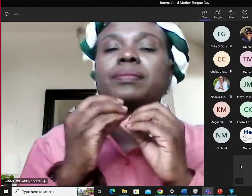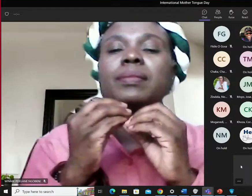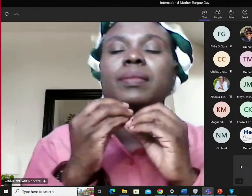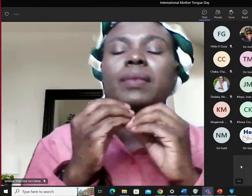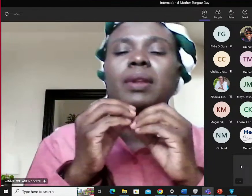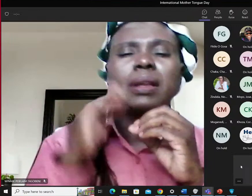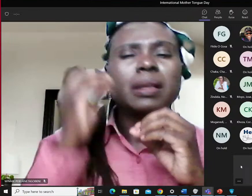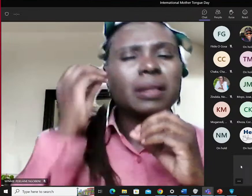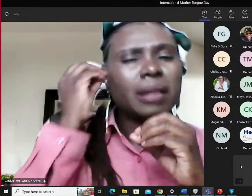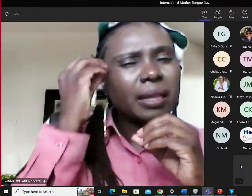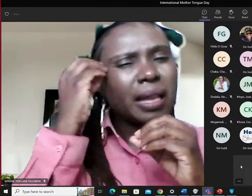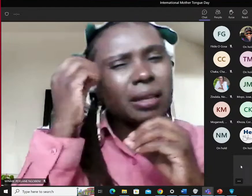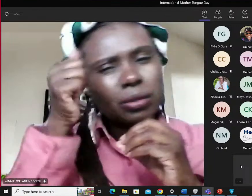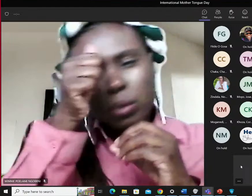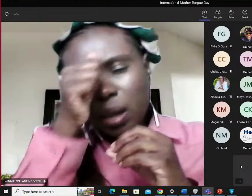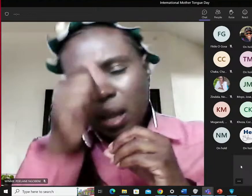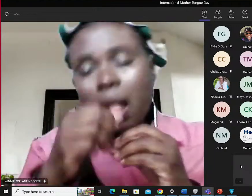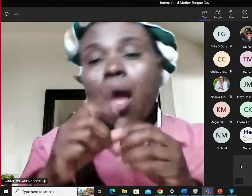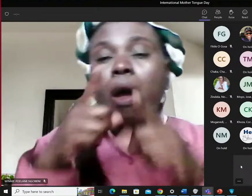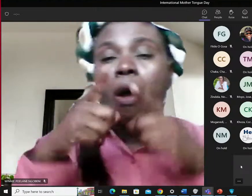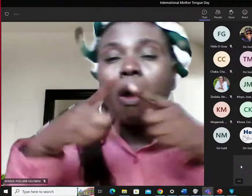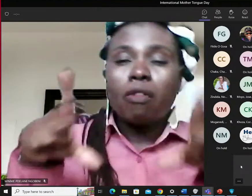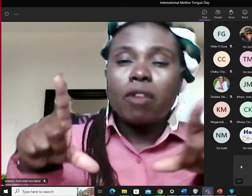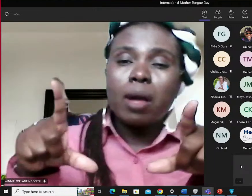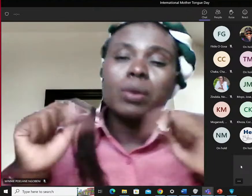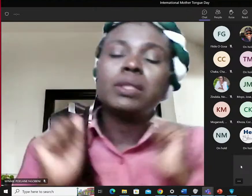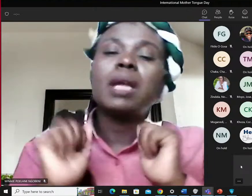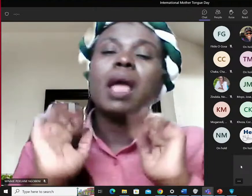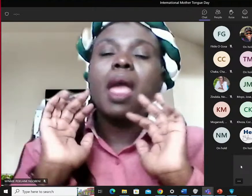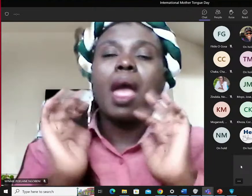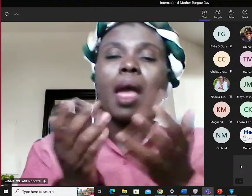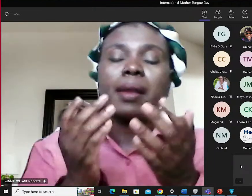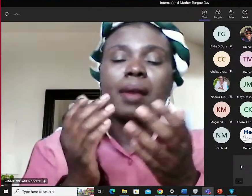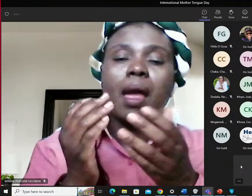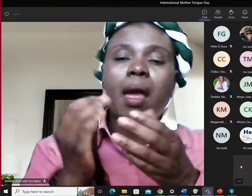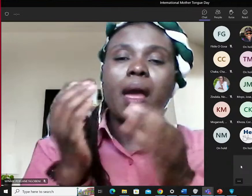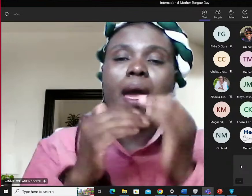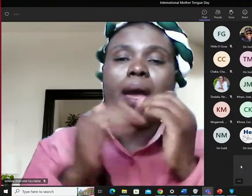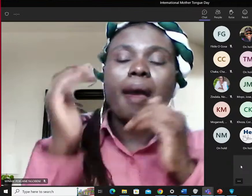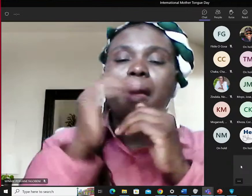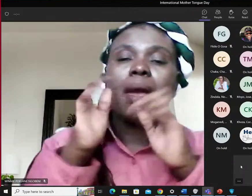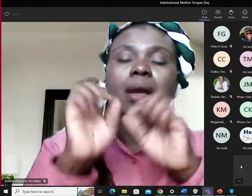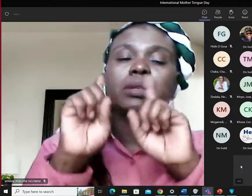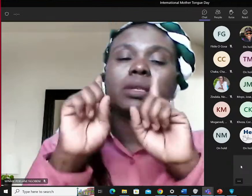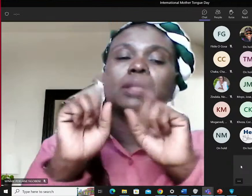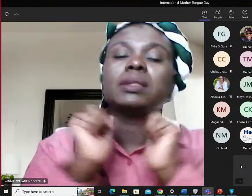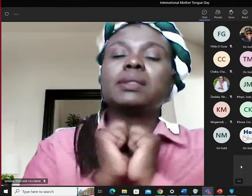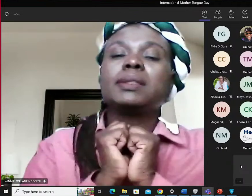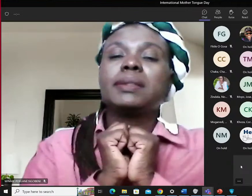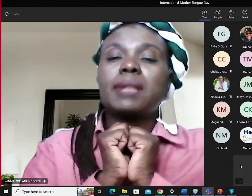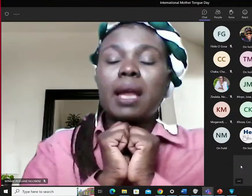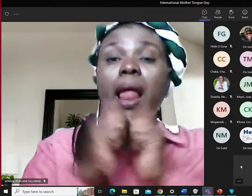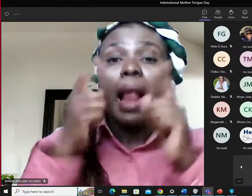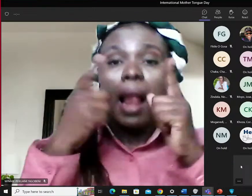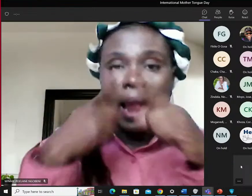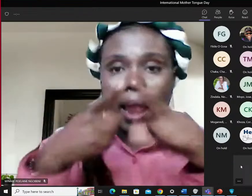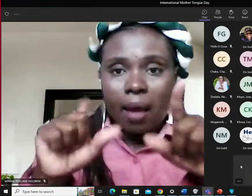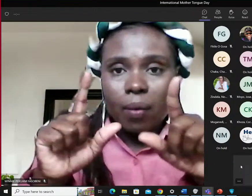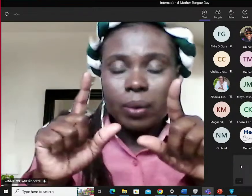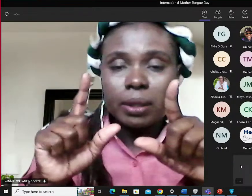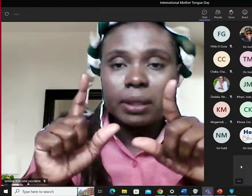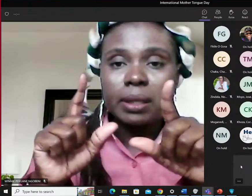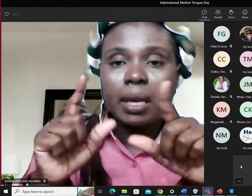intellectualization of these languages in higher education. Language has been